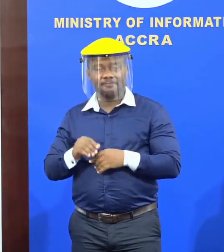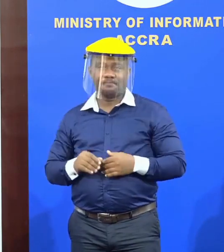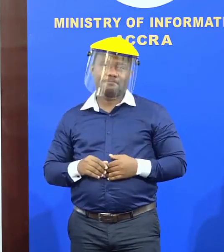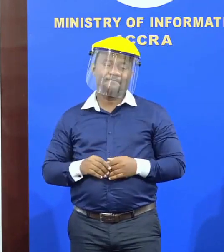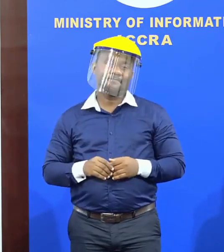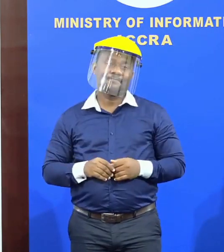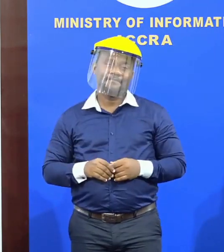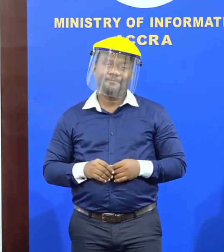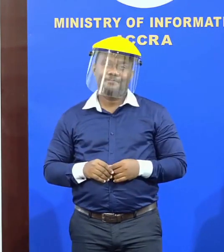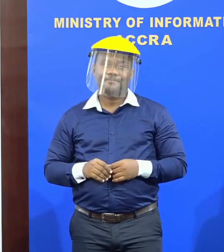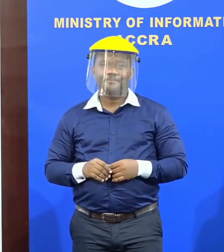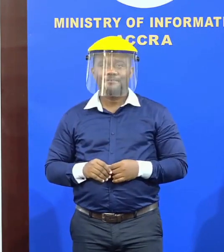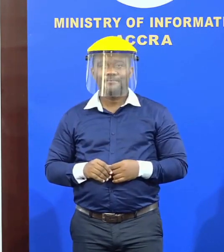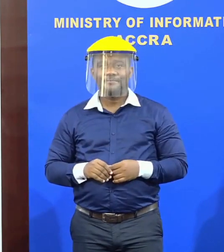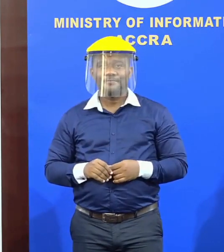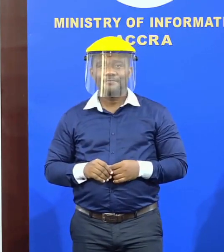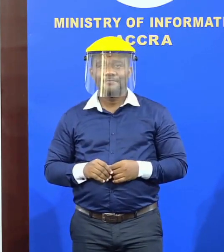36.9%.